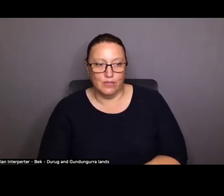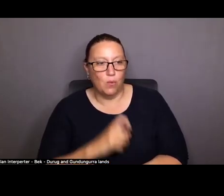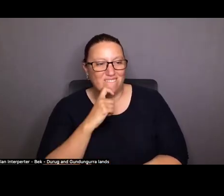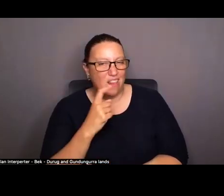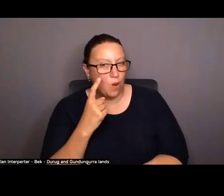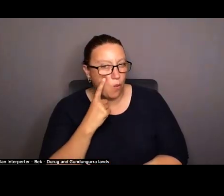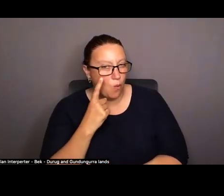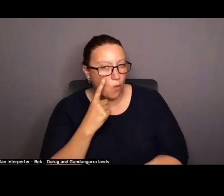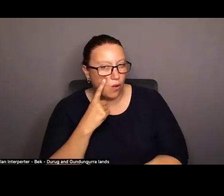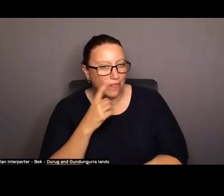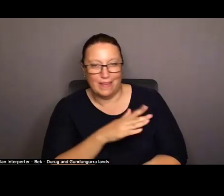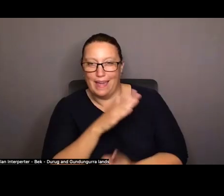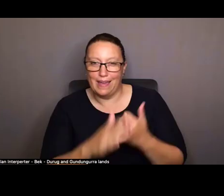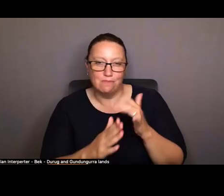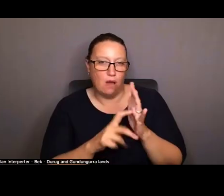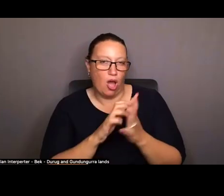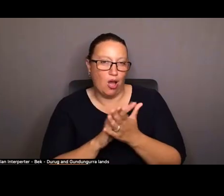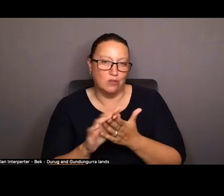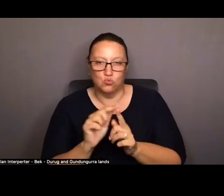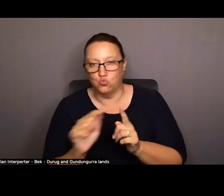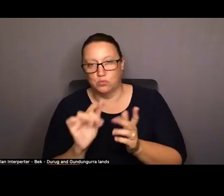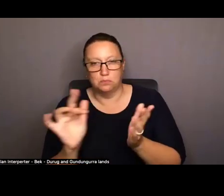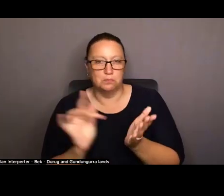end of March to mid-April, we're hoping.